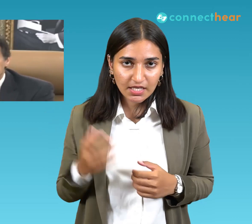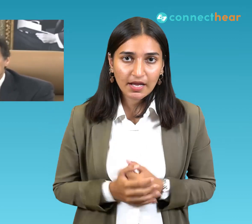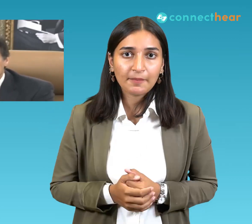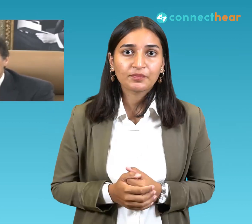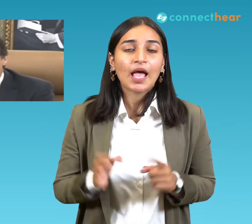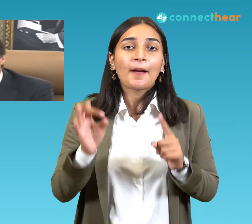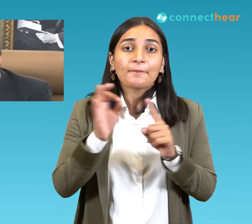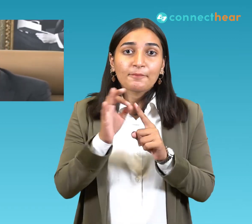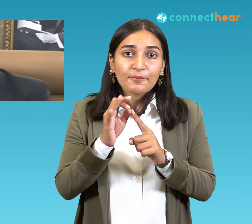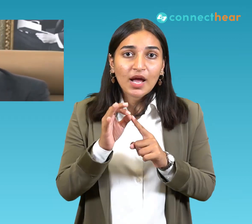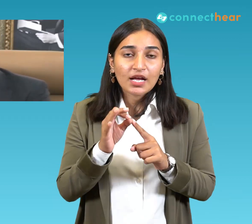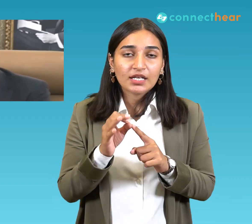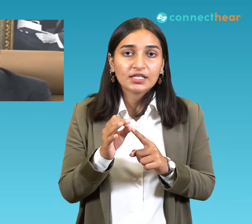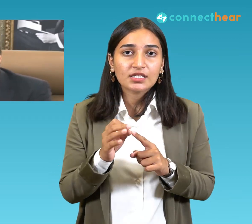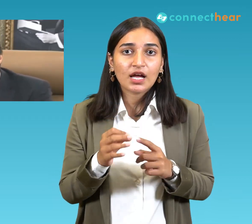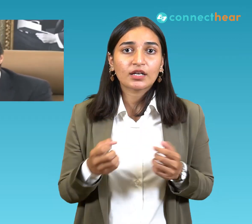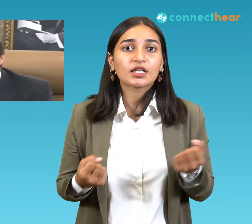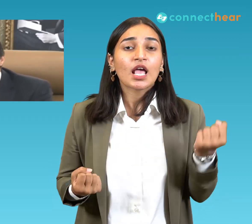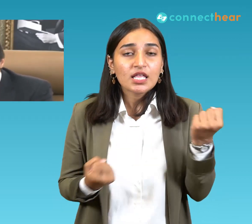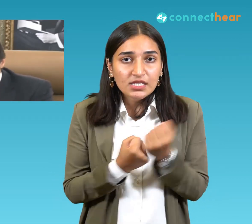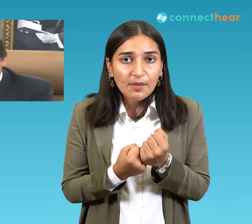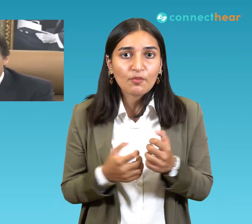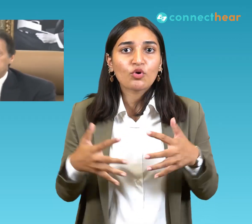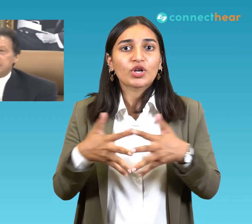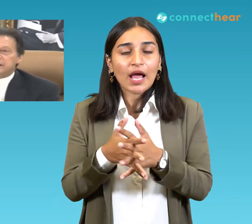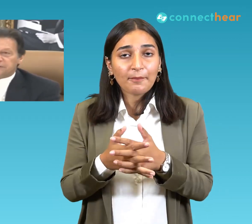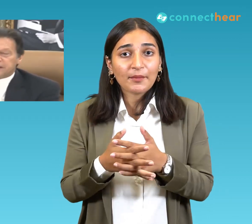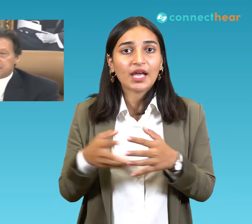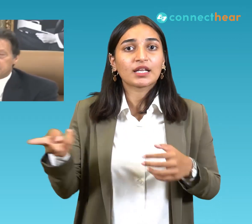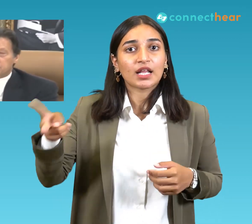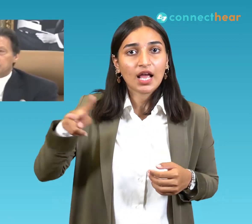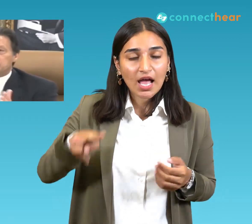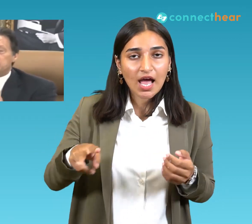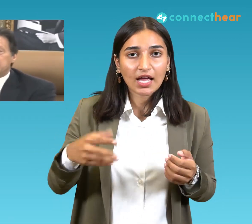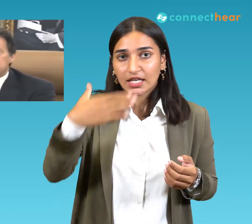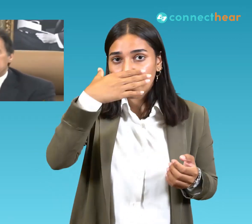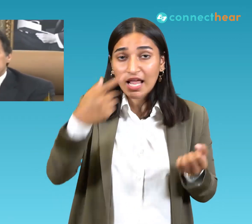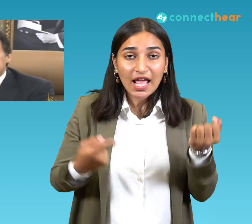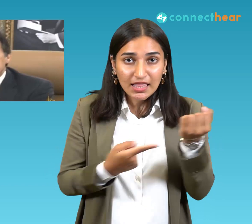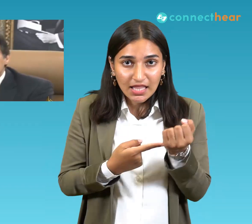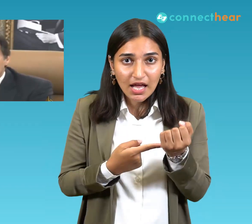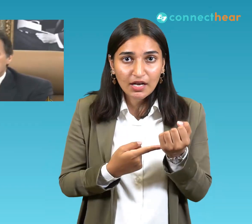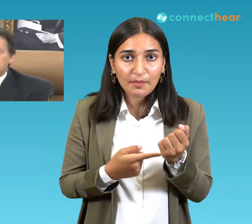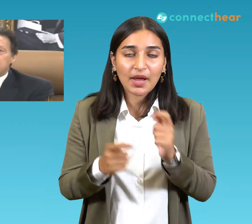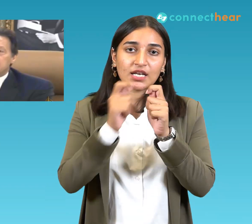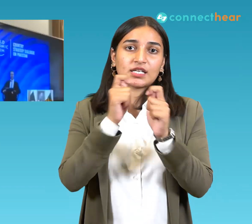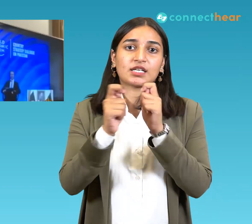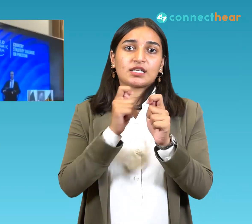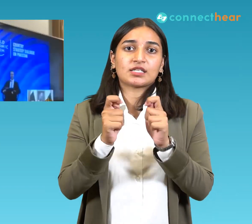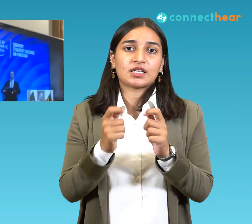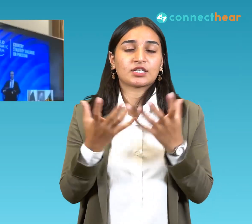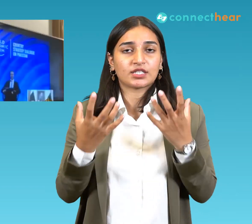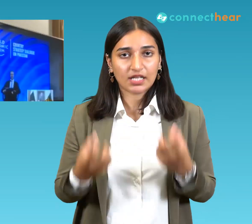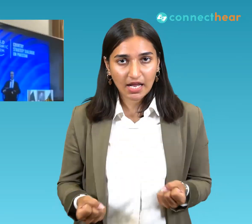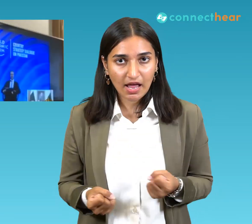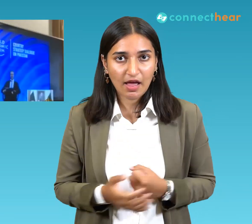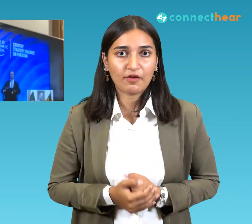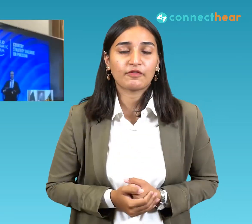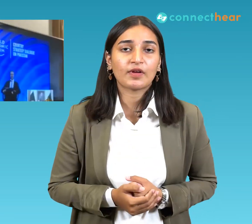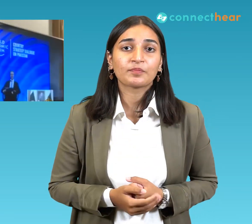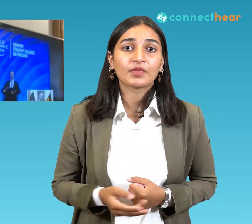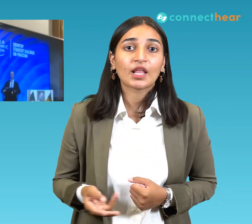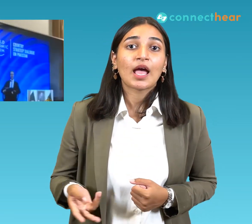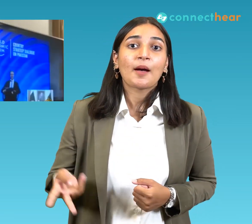table. And then it played another very difficult to get an intra-Afghan dialogue going.